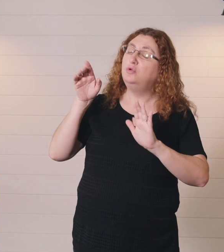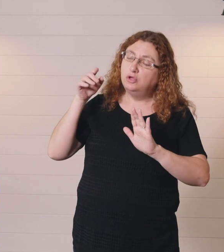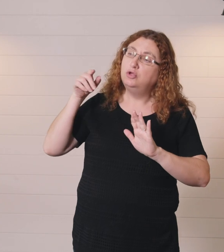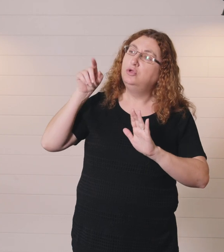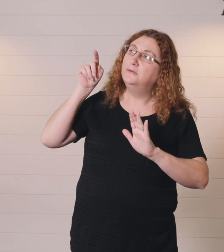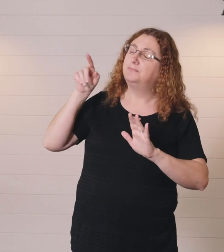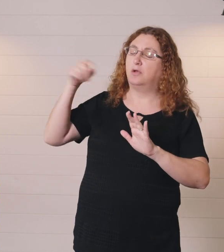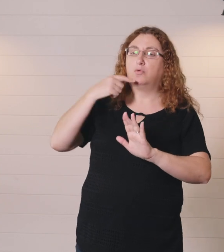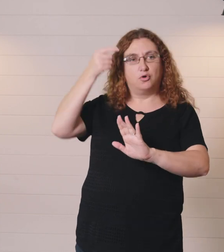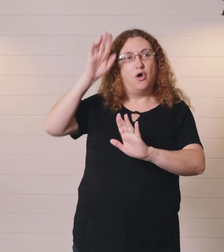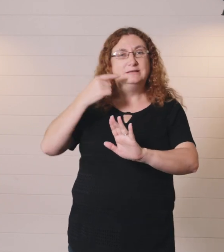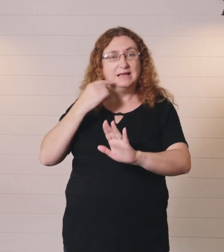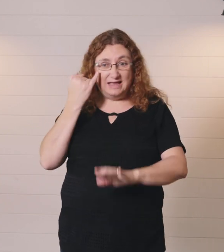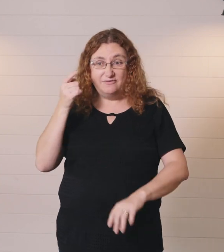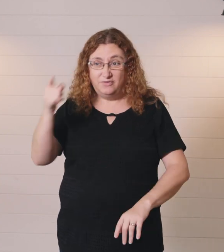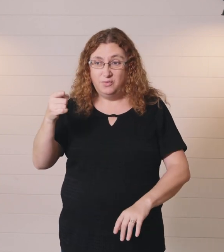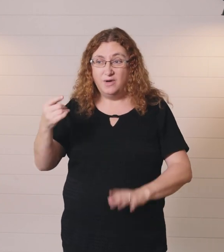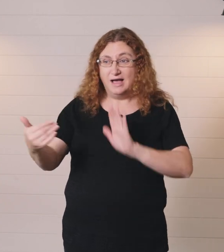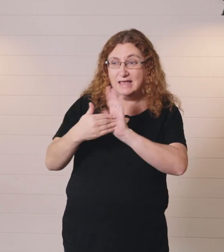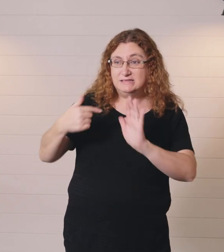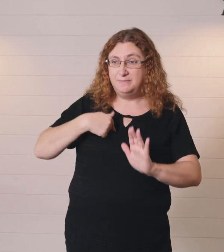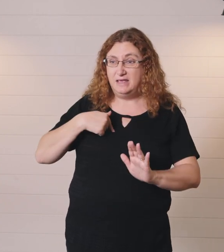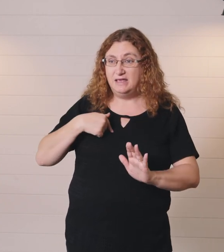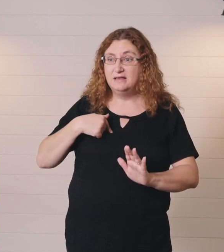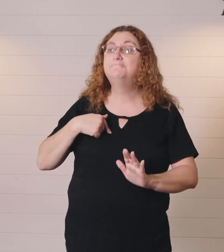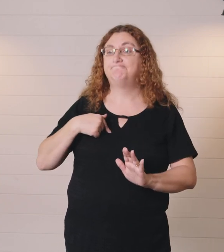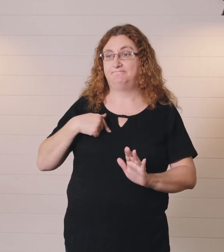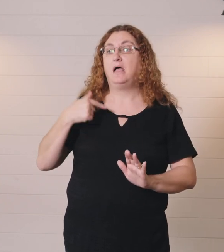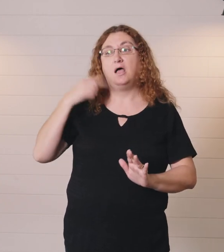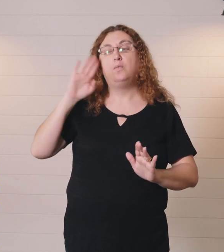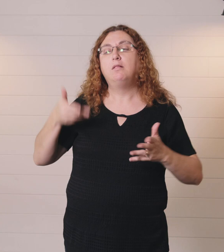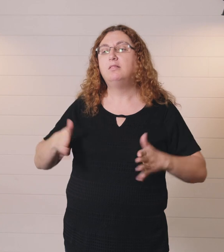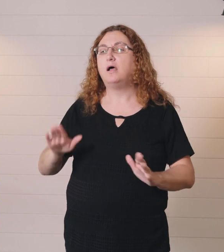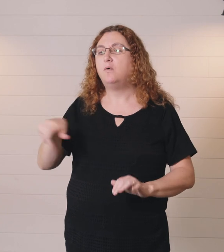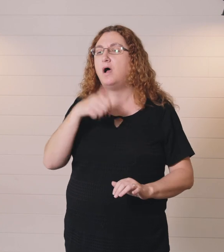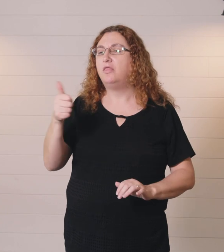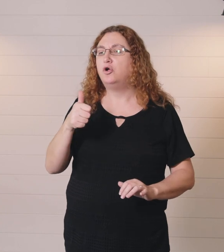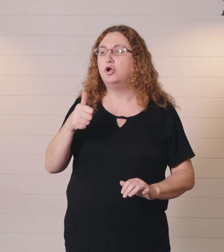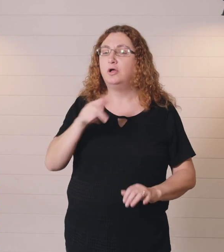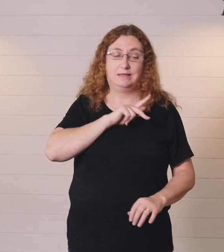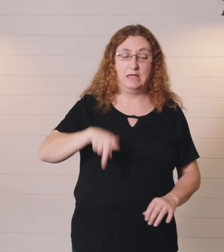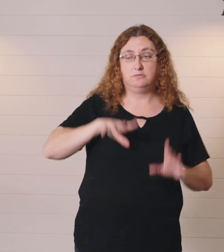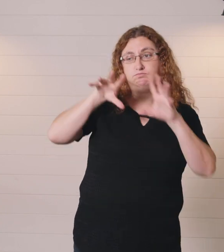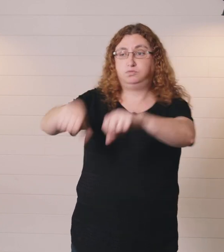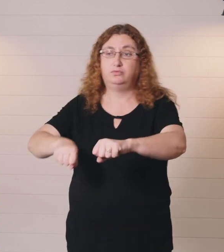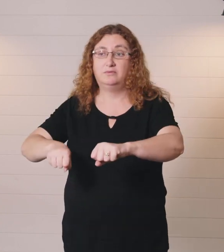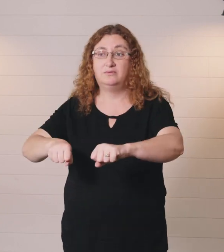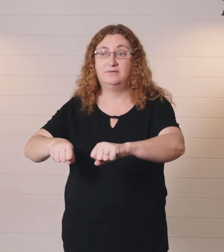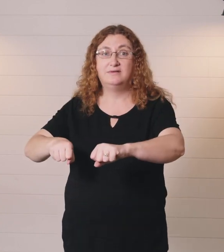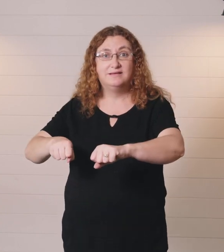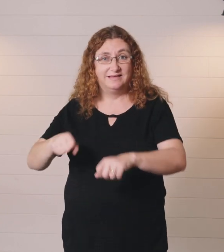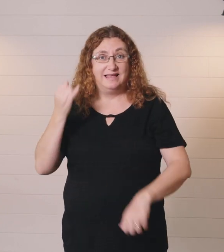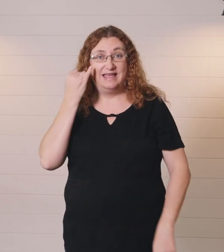be taken captive again by another foreign power. My judgment will come down upon you. And as you fast forward hundreds of